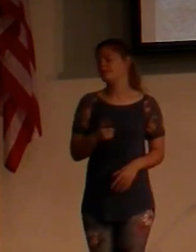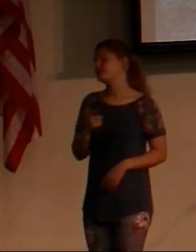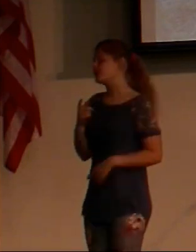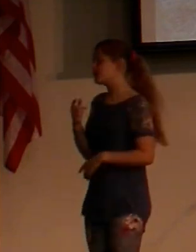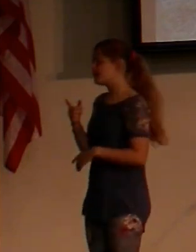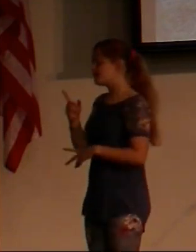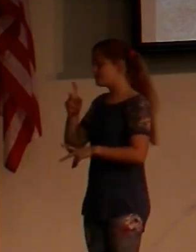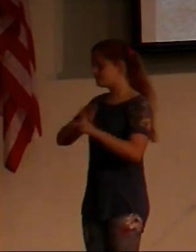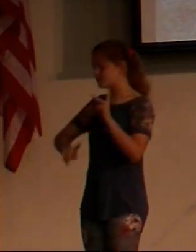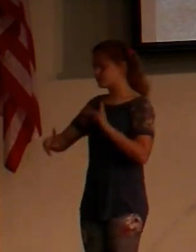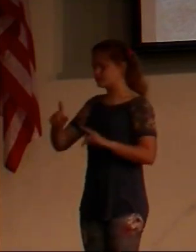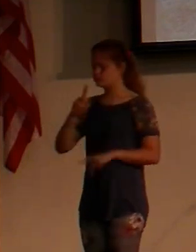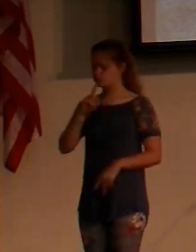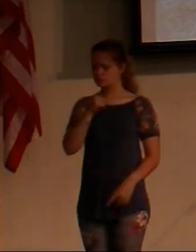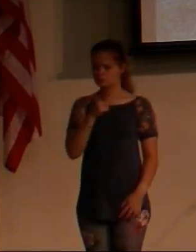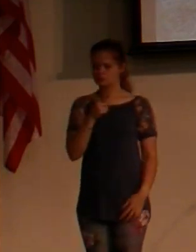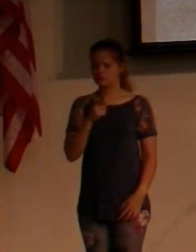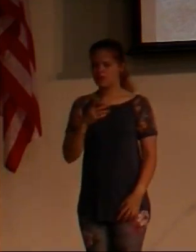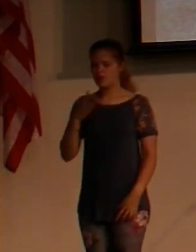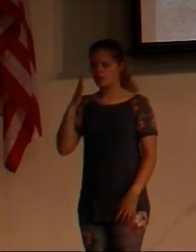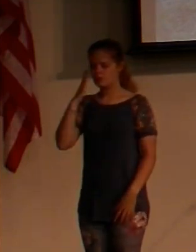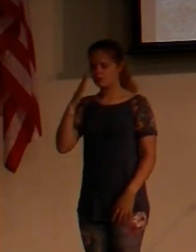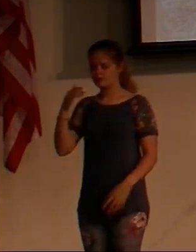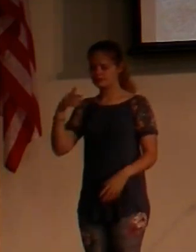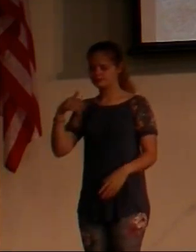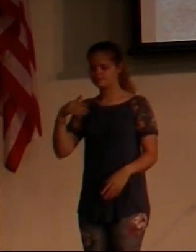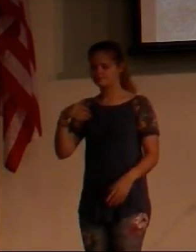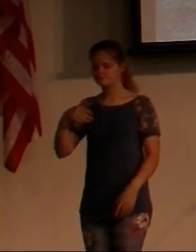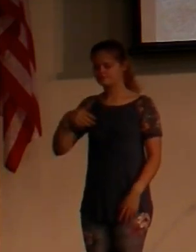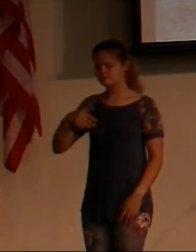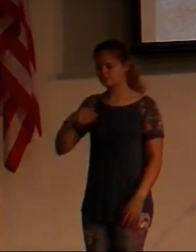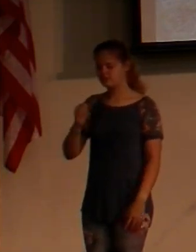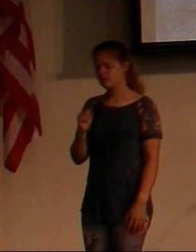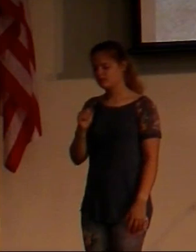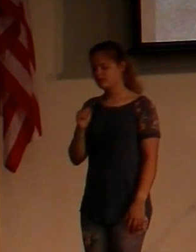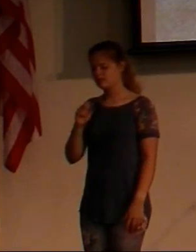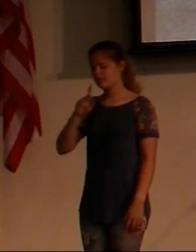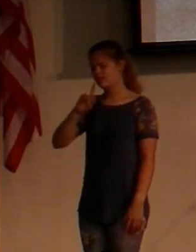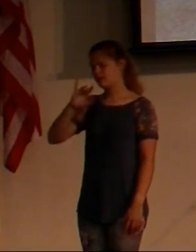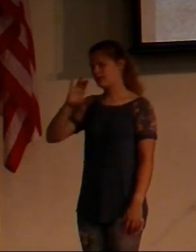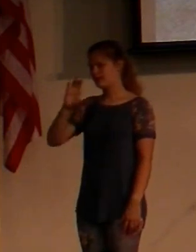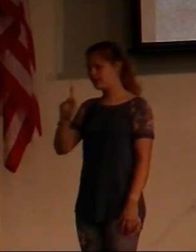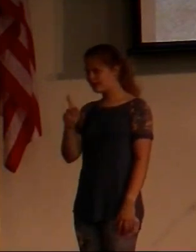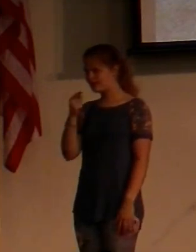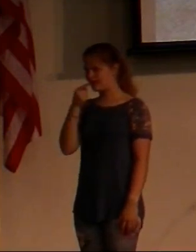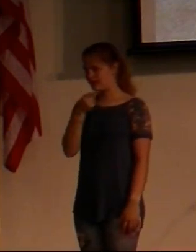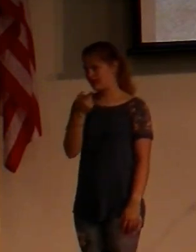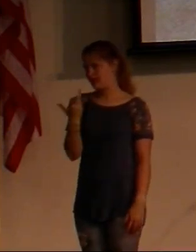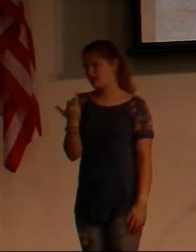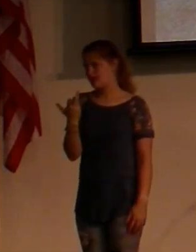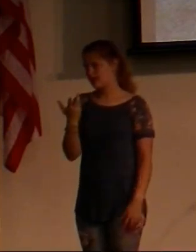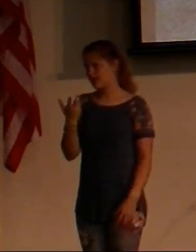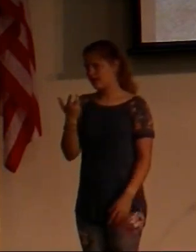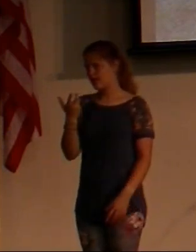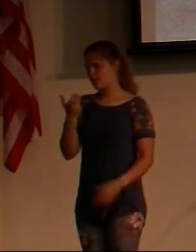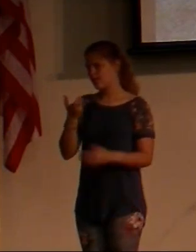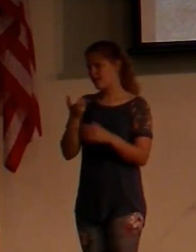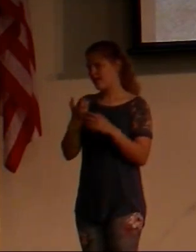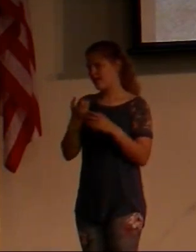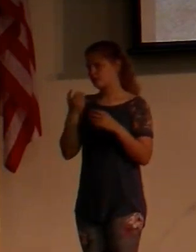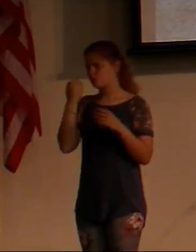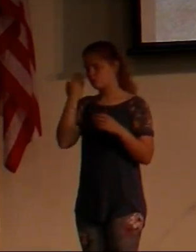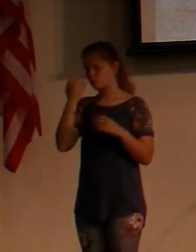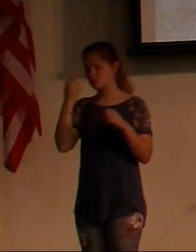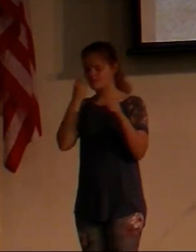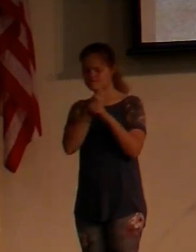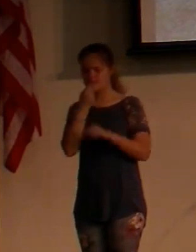and kick him. They stabbed him the day we were the day after we left. They stabbed him through the hand just to be mean. So we wanted to get him